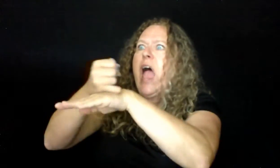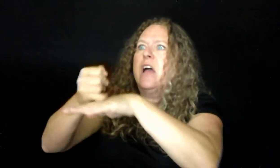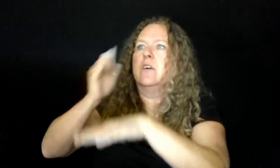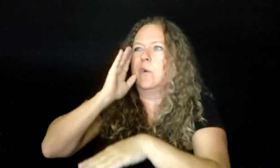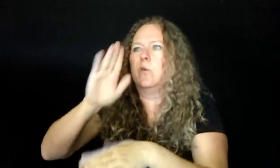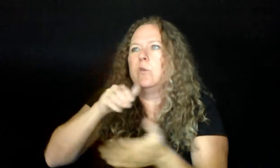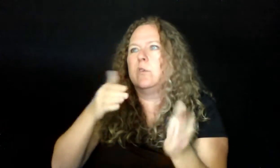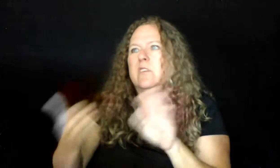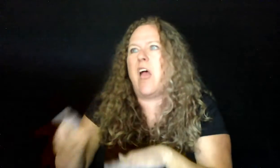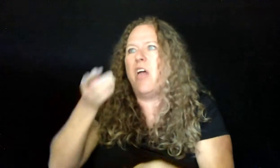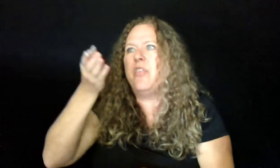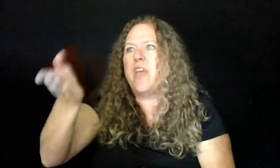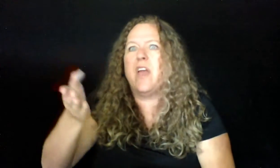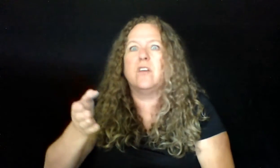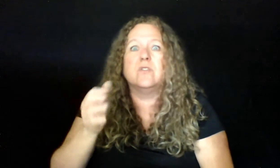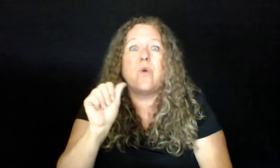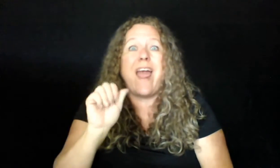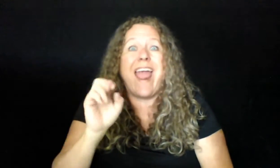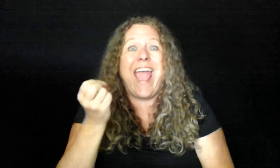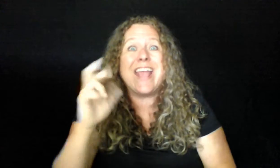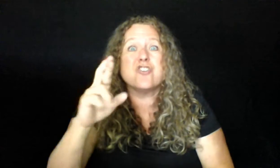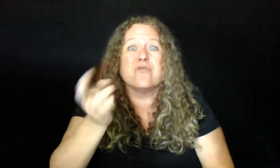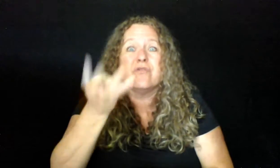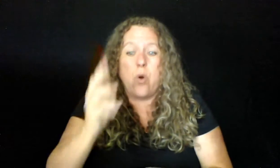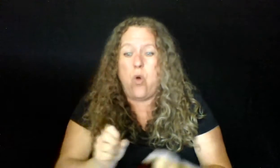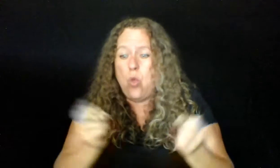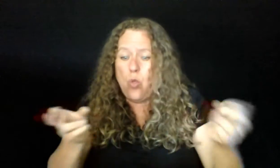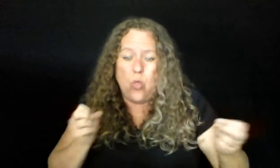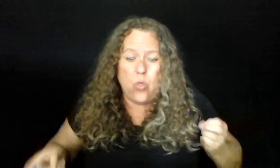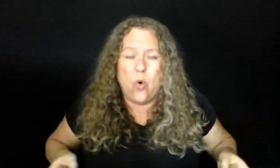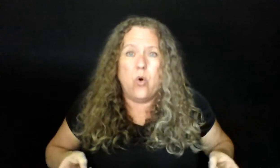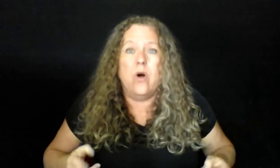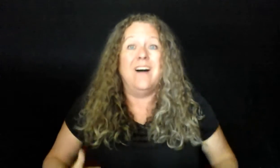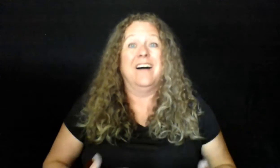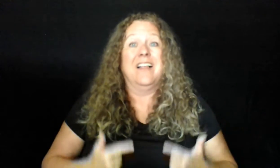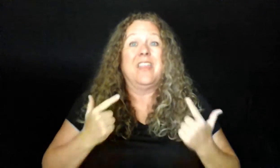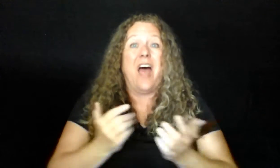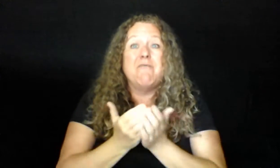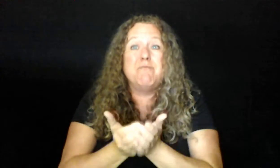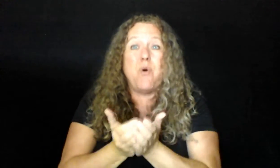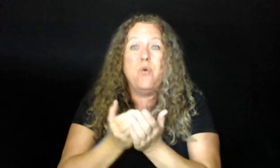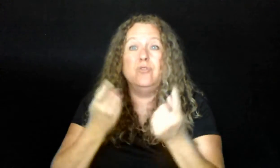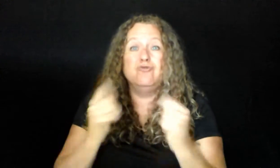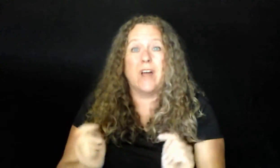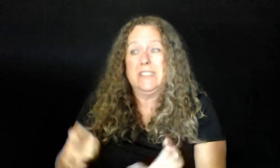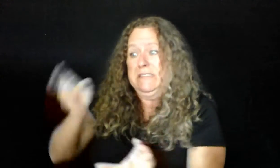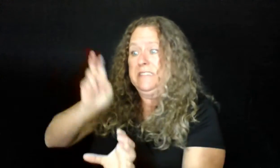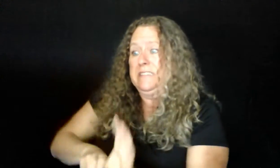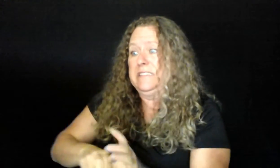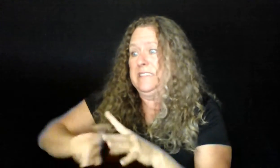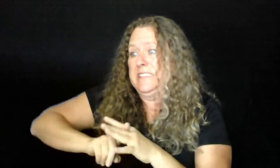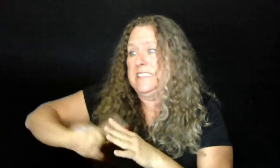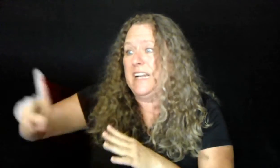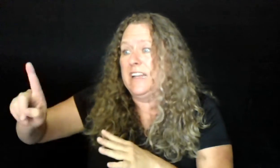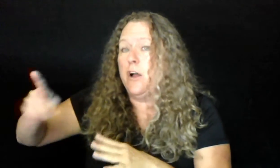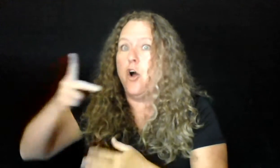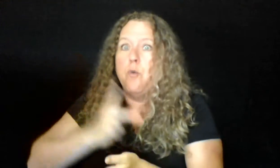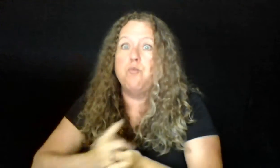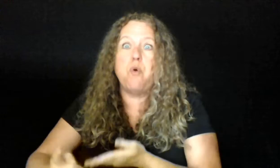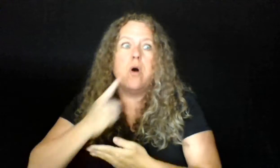One group of sailors, they try to lower the lifeboat and take off. Paul tells the centurion, he tells the head of the soldiers, he says, if those